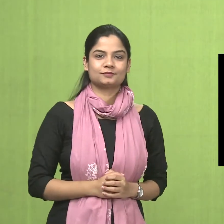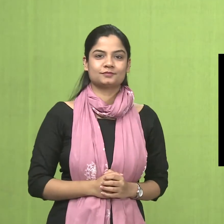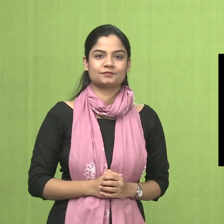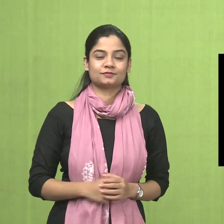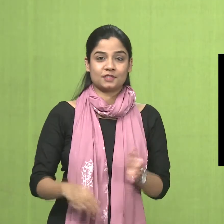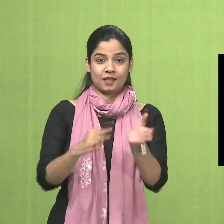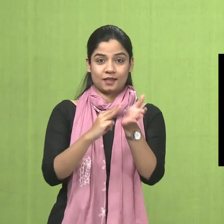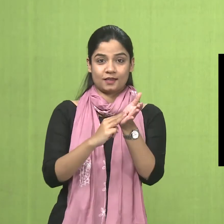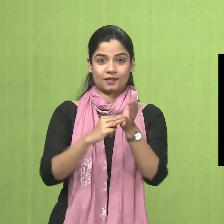Management.